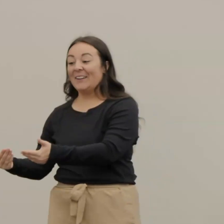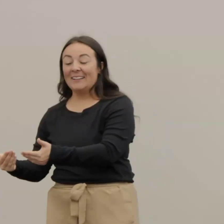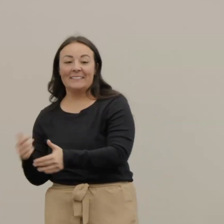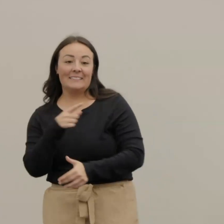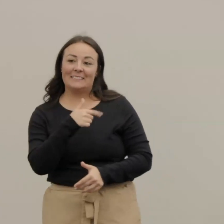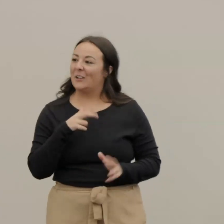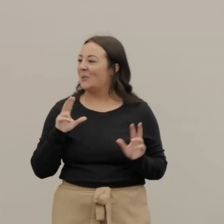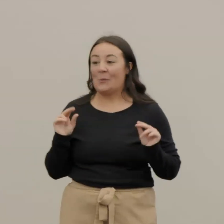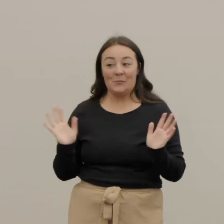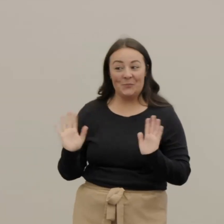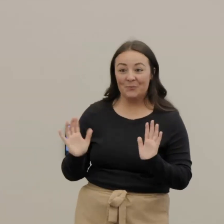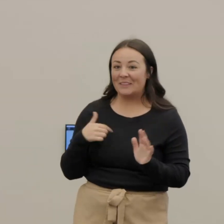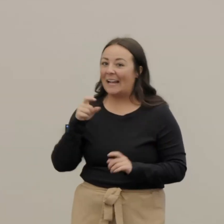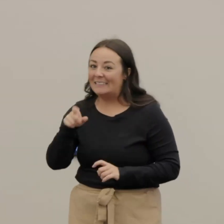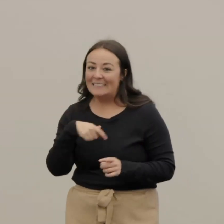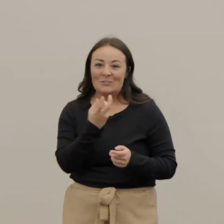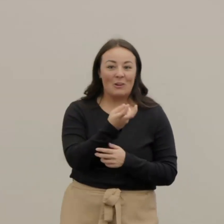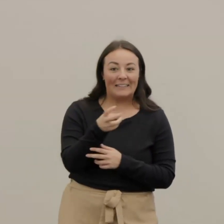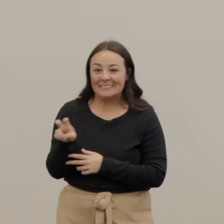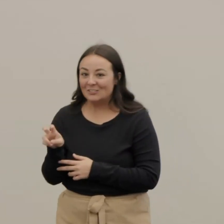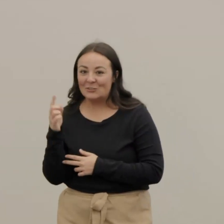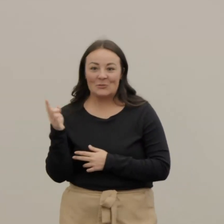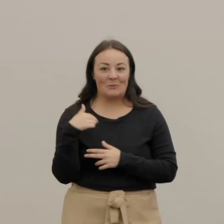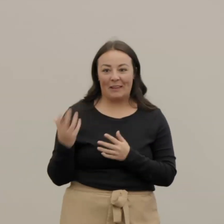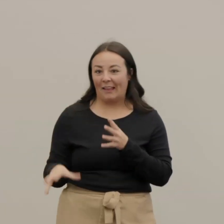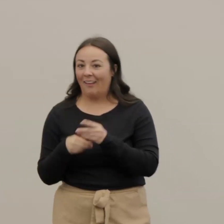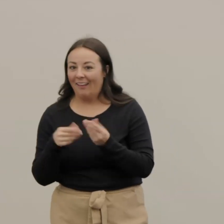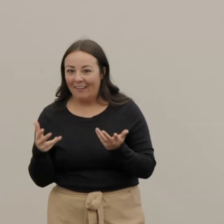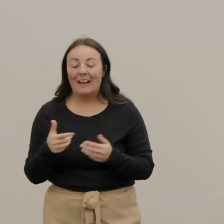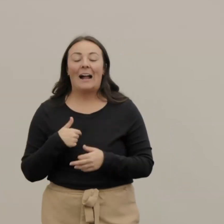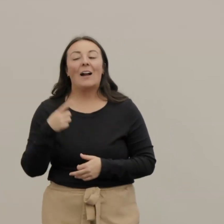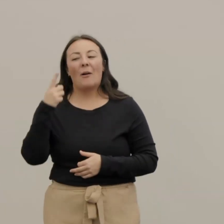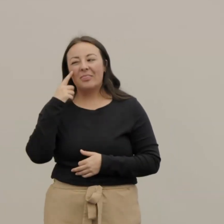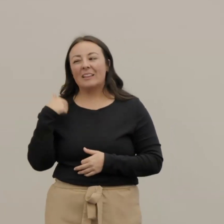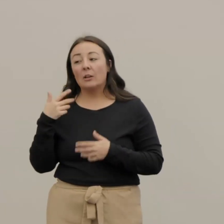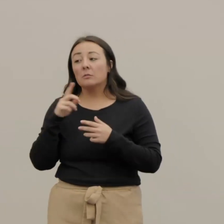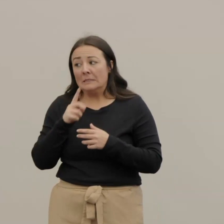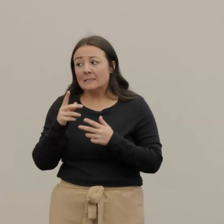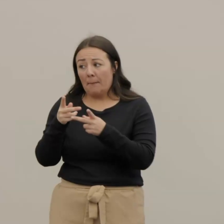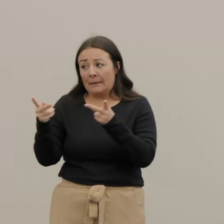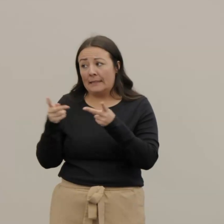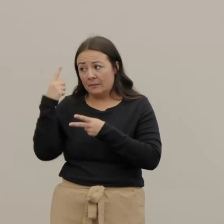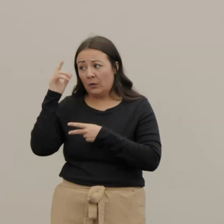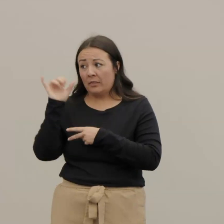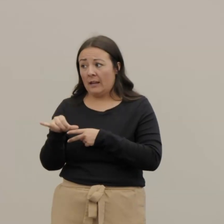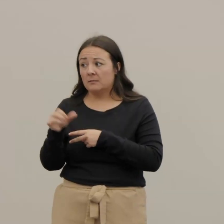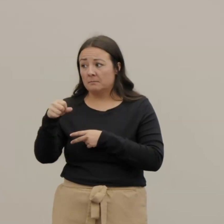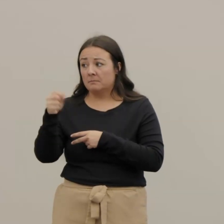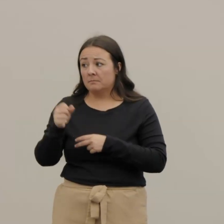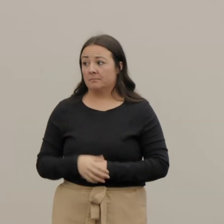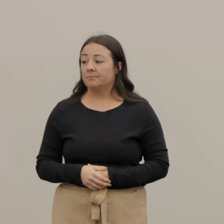a transition. So I do think that there's a place for that.